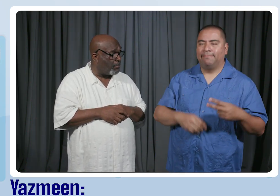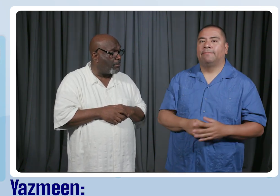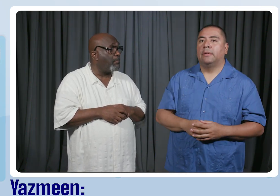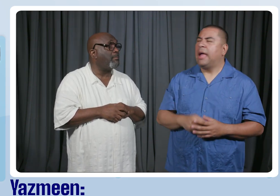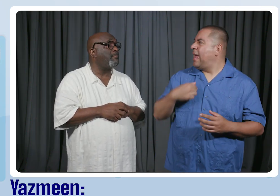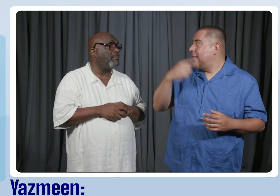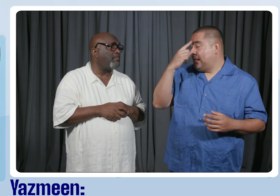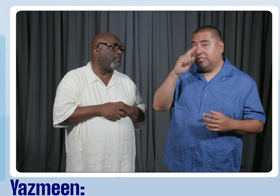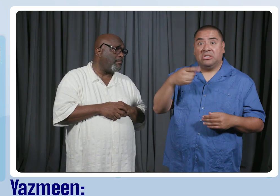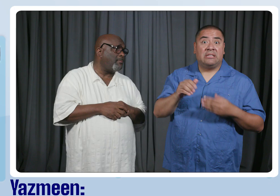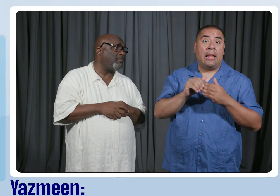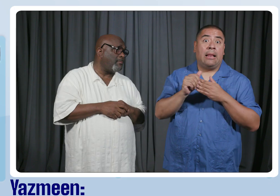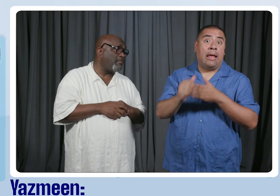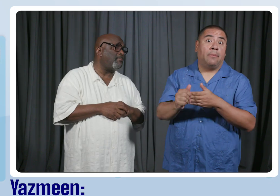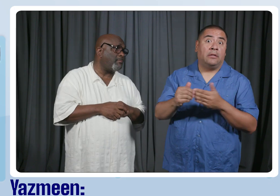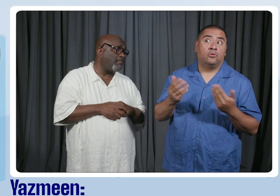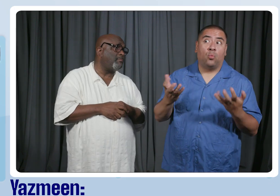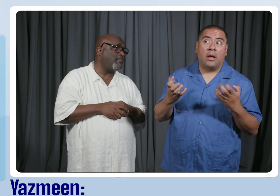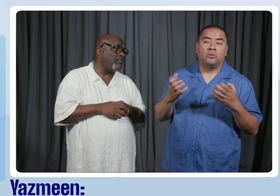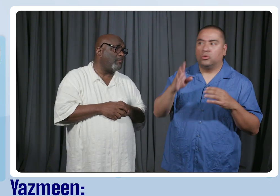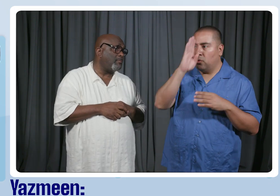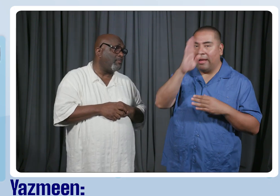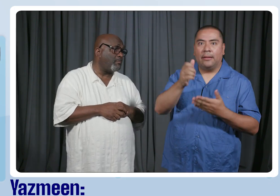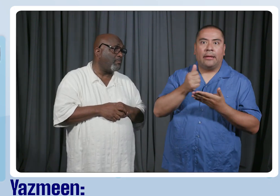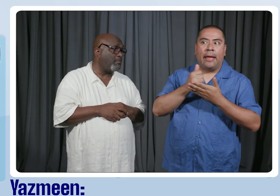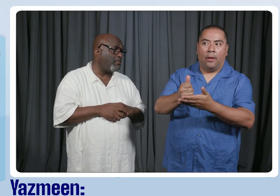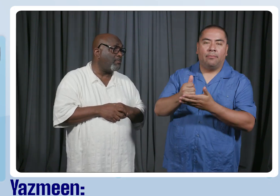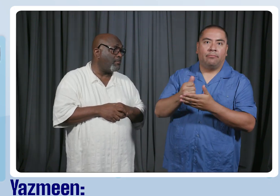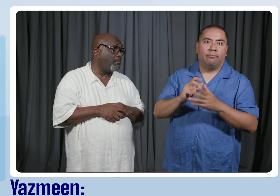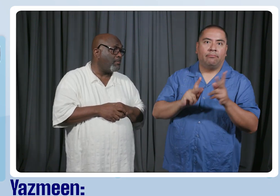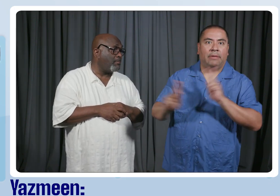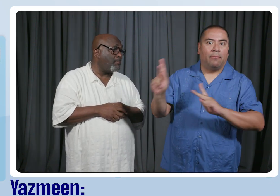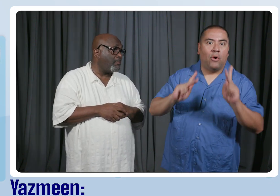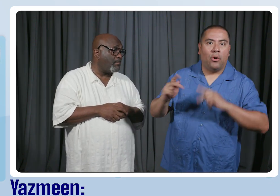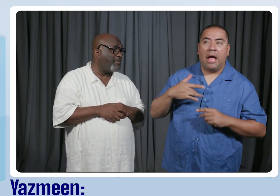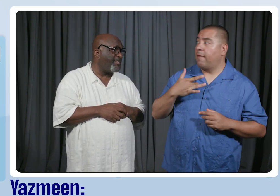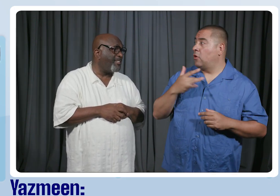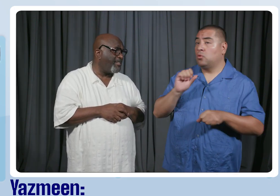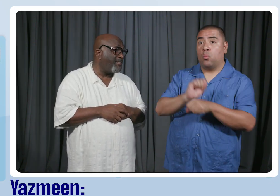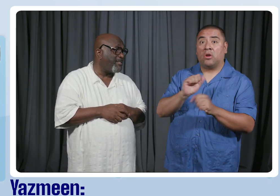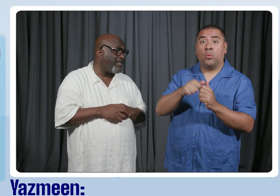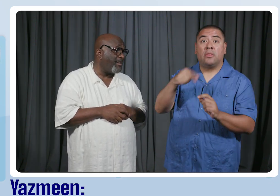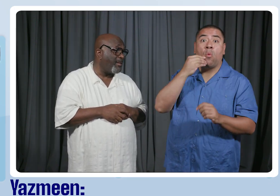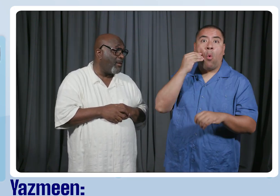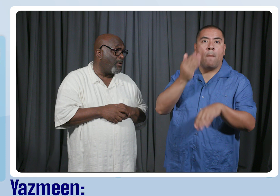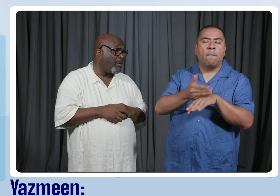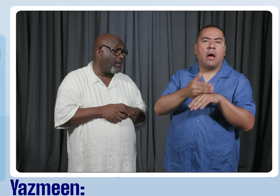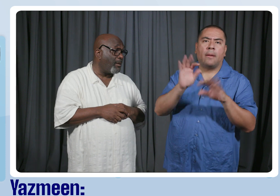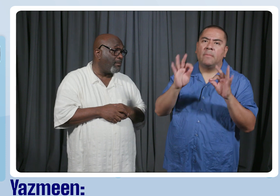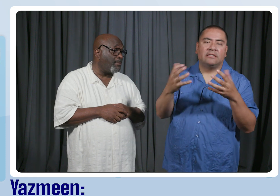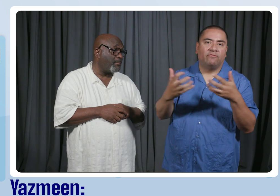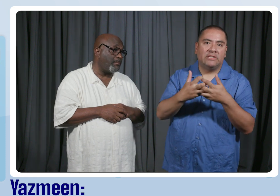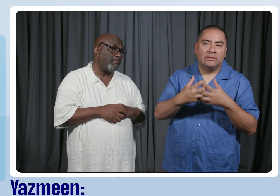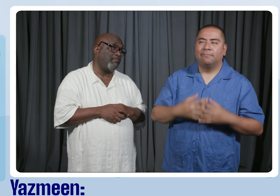I think it just led me to wanting to directly help people. And I felt like working with HomeMod would be the best fit. I